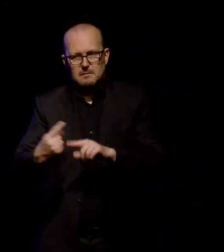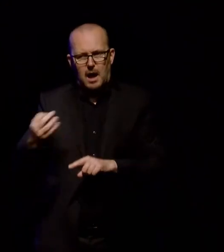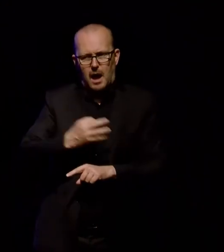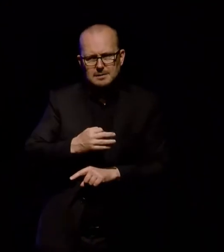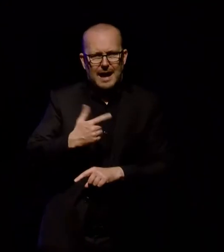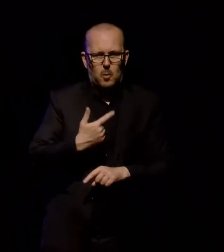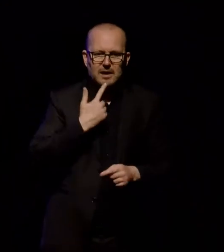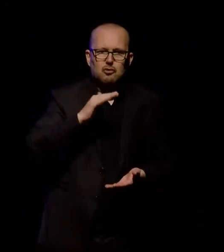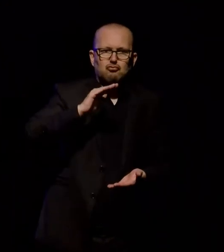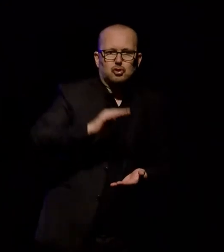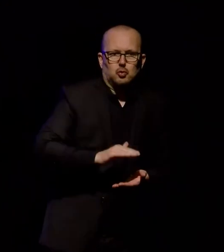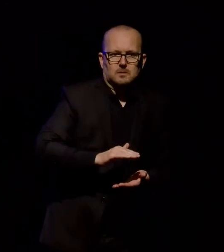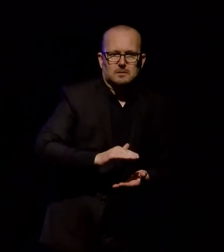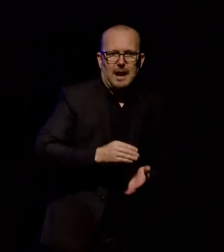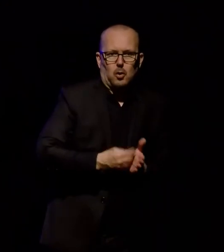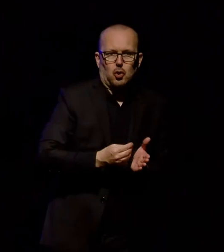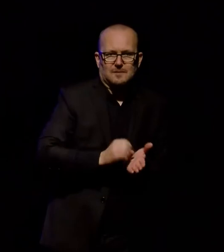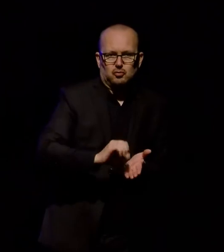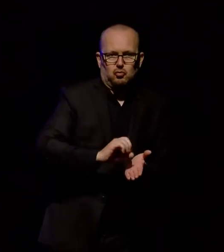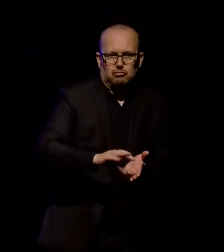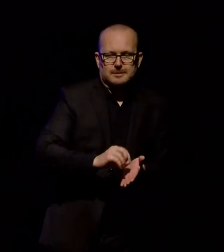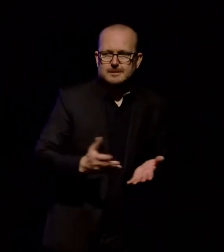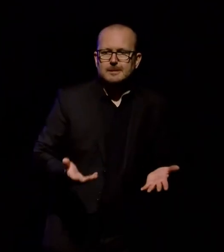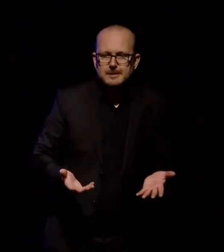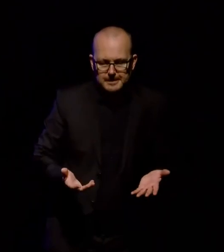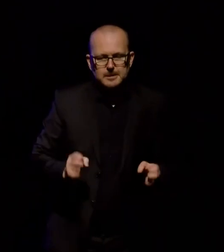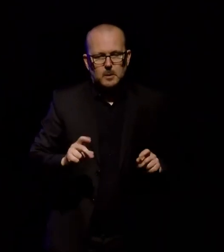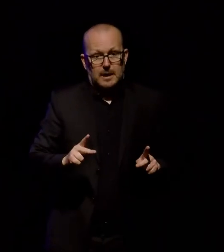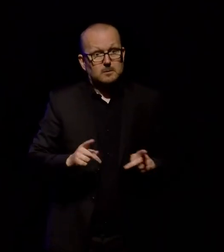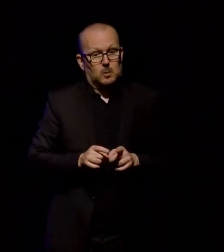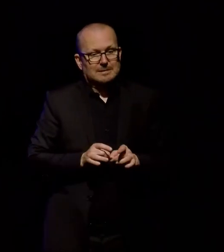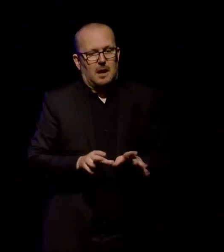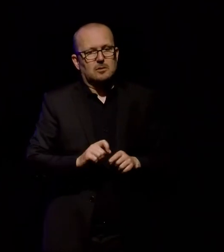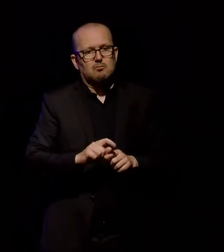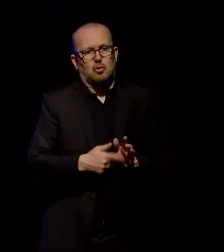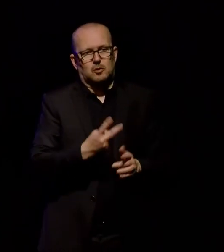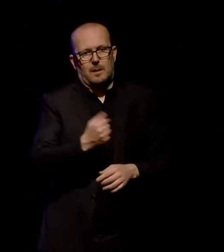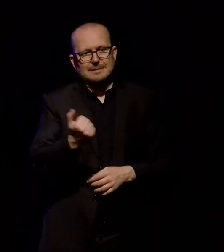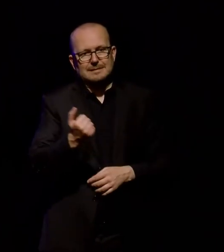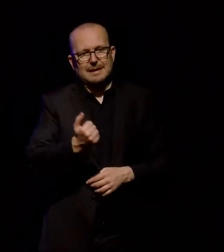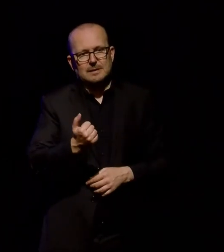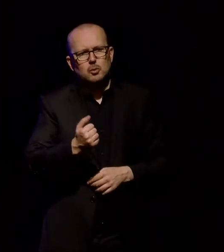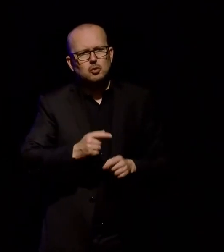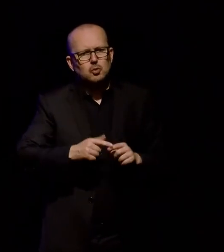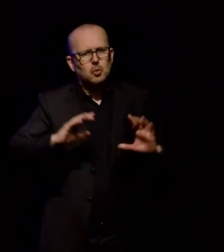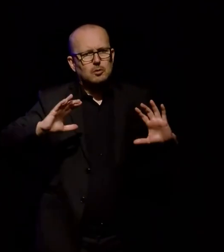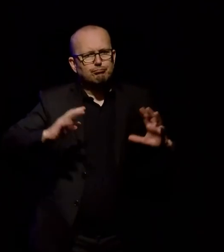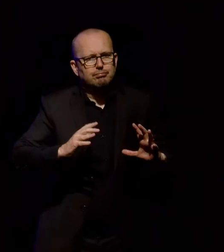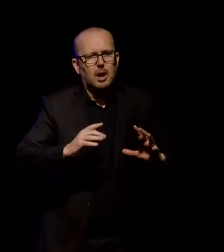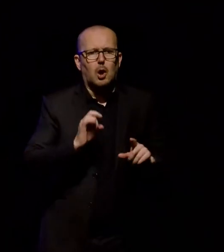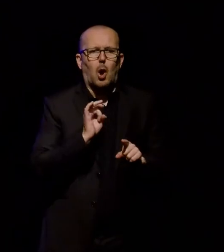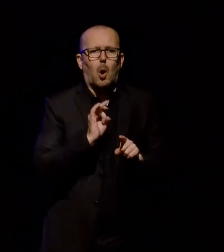digital storage cost. So in response, the library started a project in 2016 to optimize its digital storage